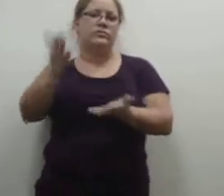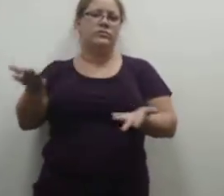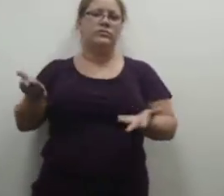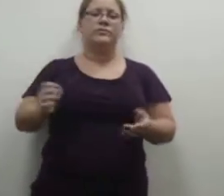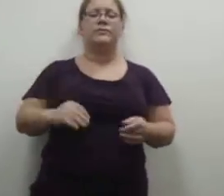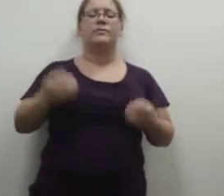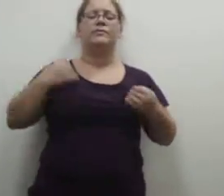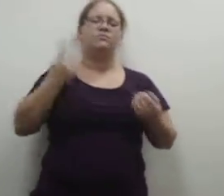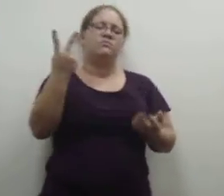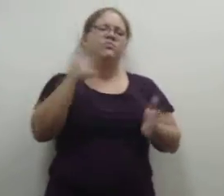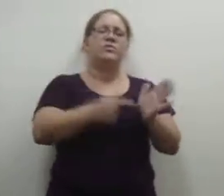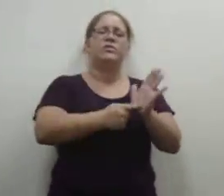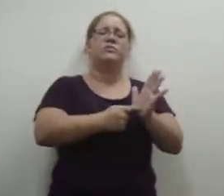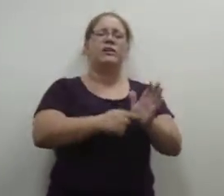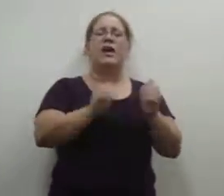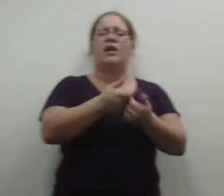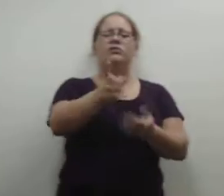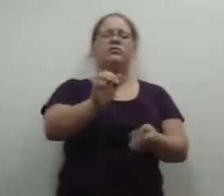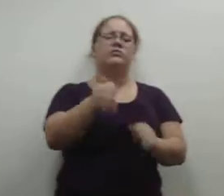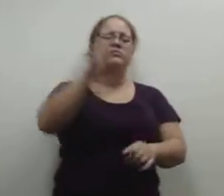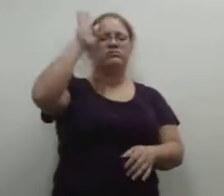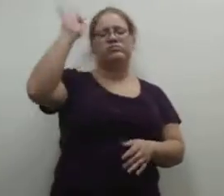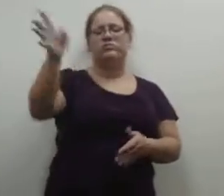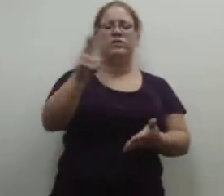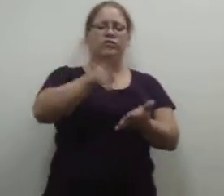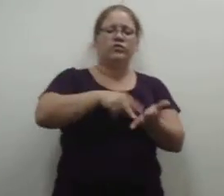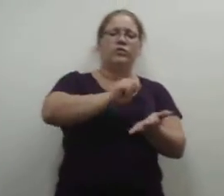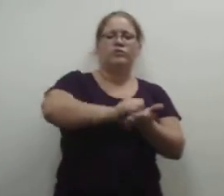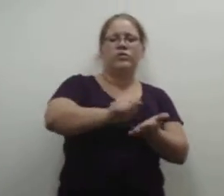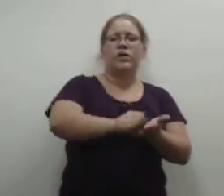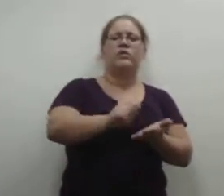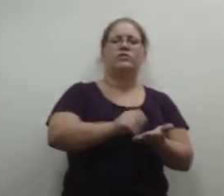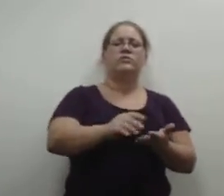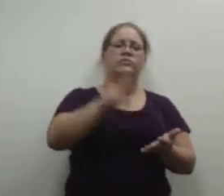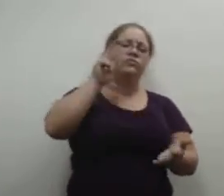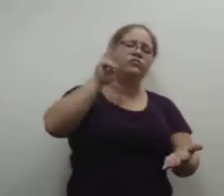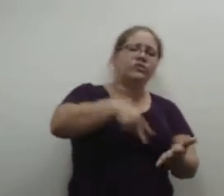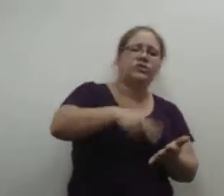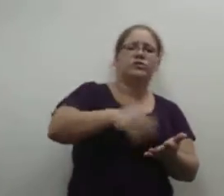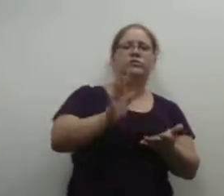reading, writing, and research projects for your students at all levels, and